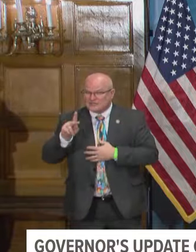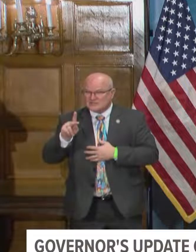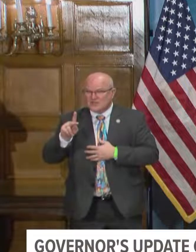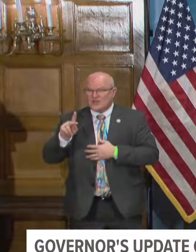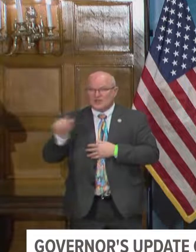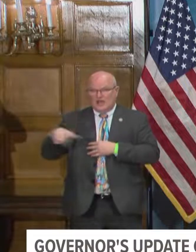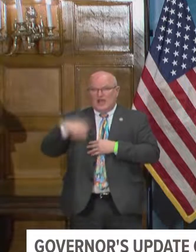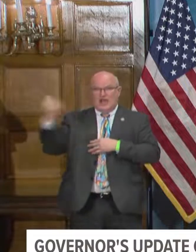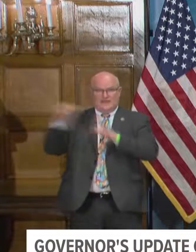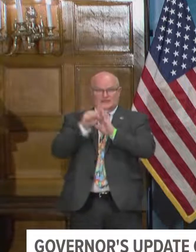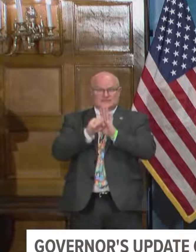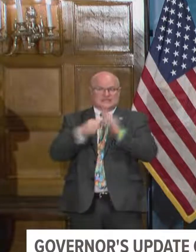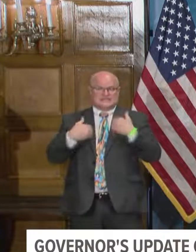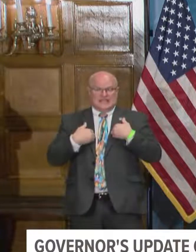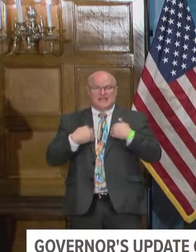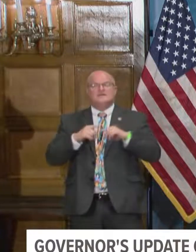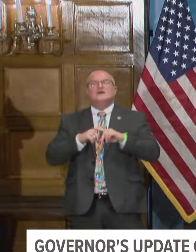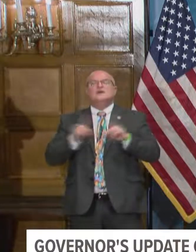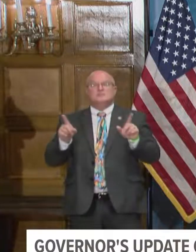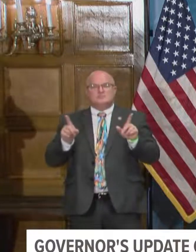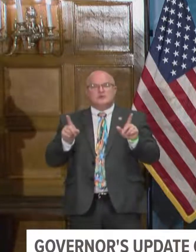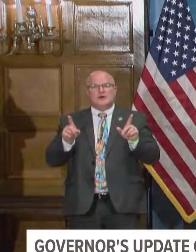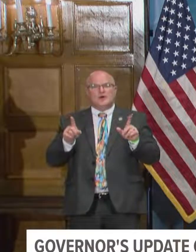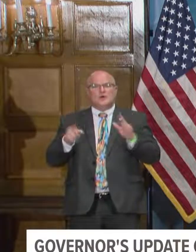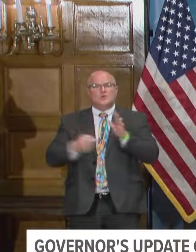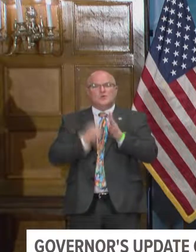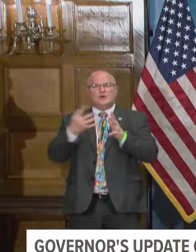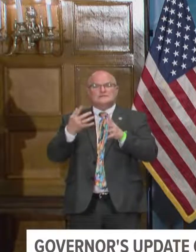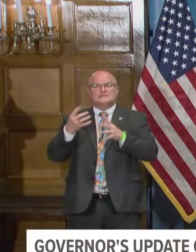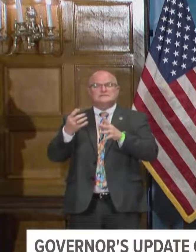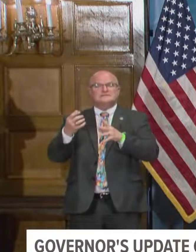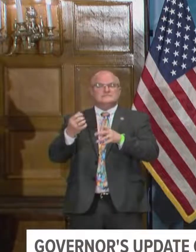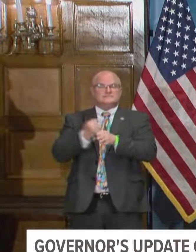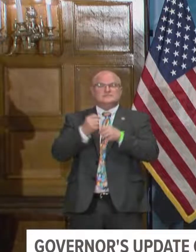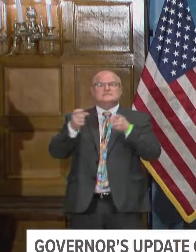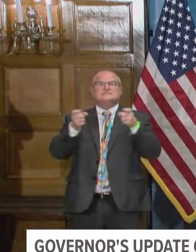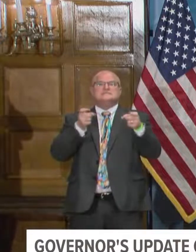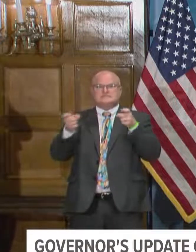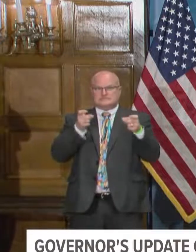are. We just need to find them. But once they take hold, they will become the dominant